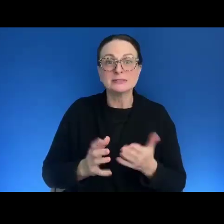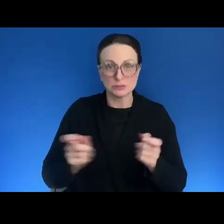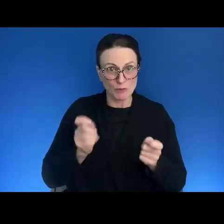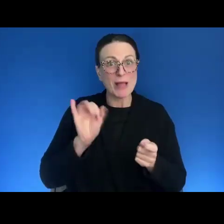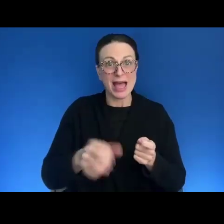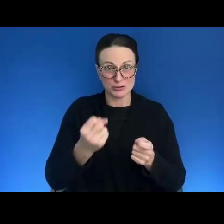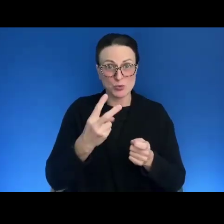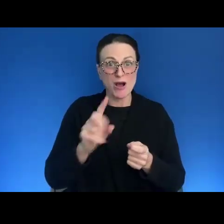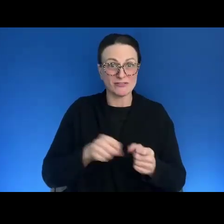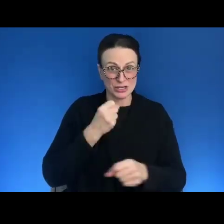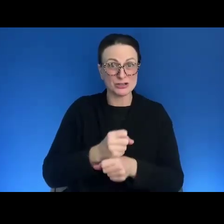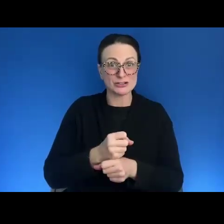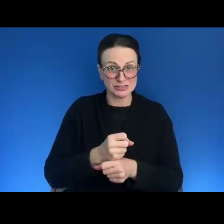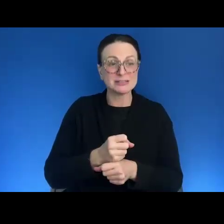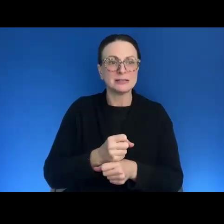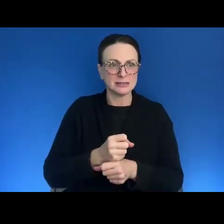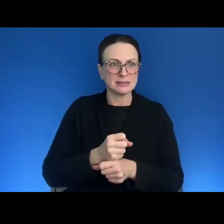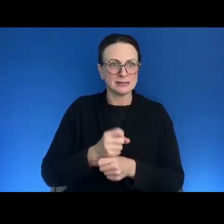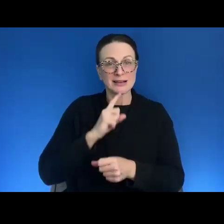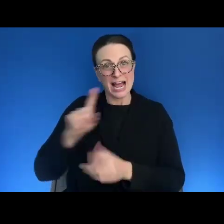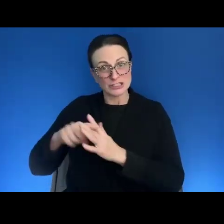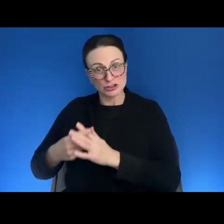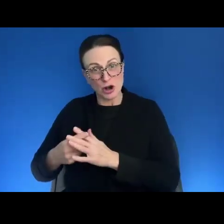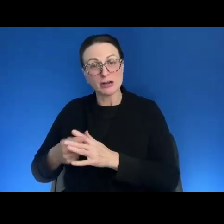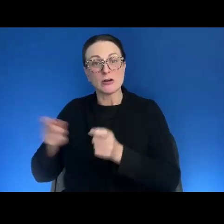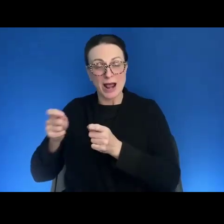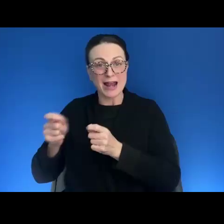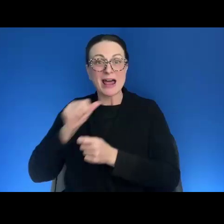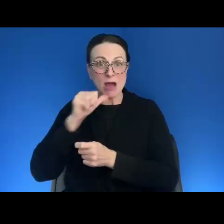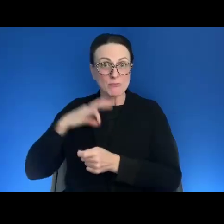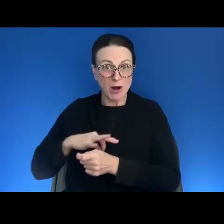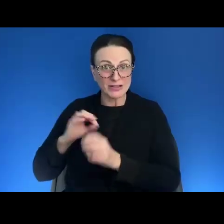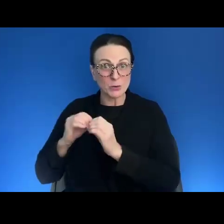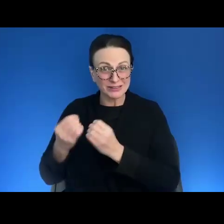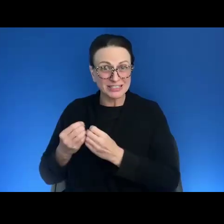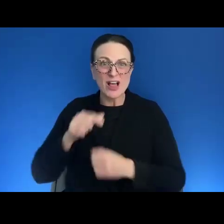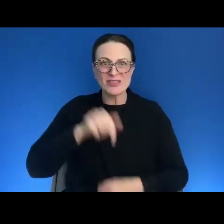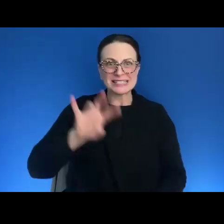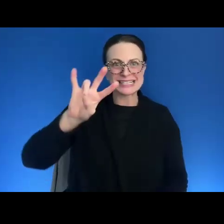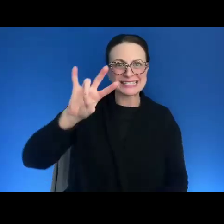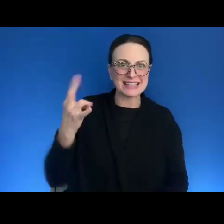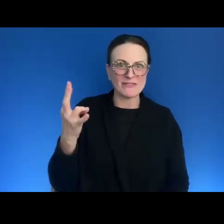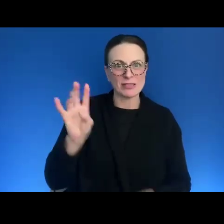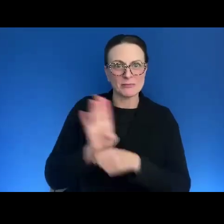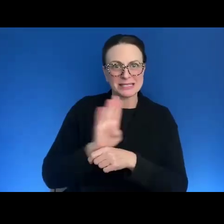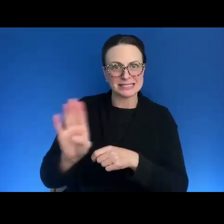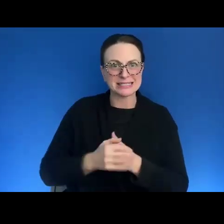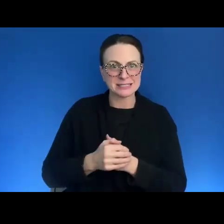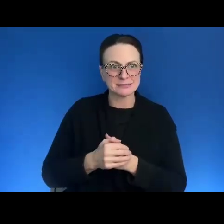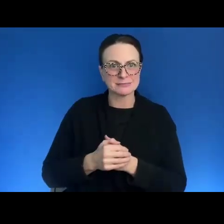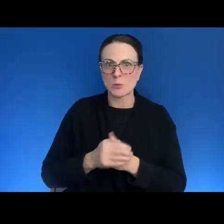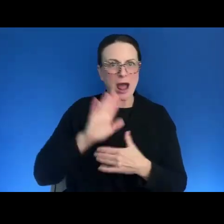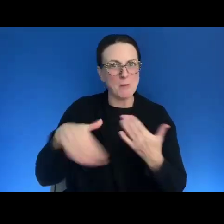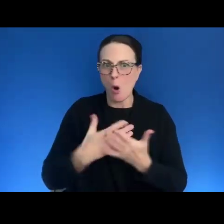for 12 years. I did start and run a nonprofit. This is my 7th business where I'm just all